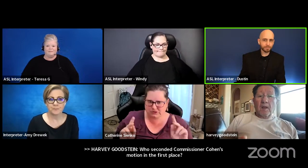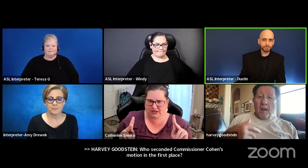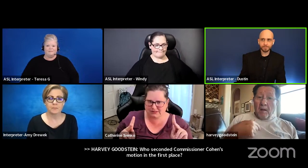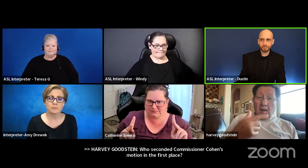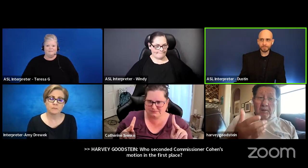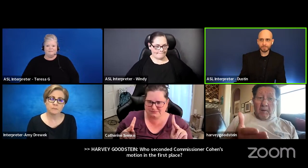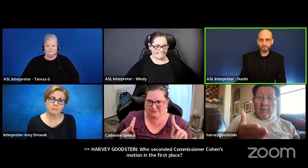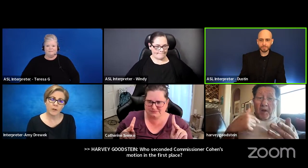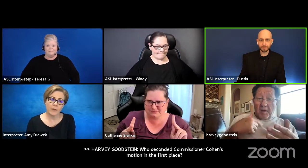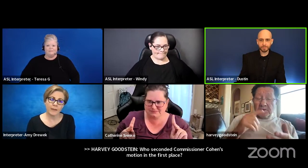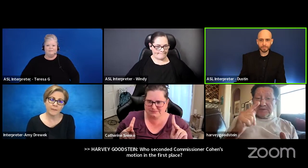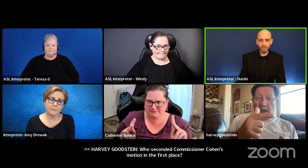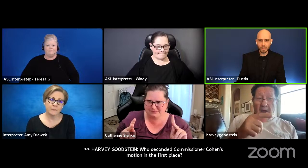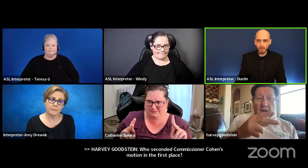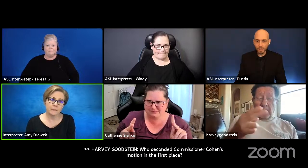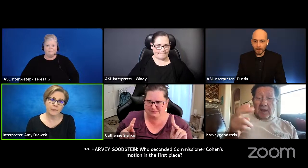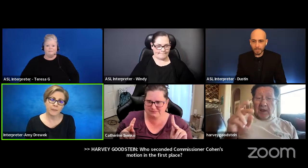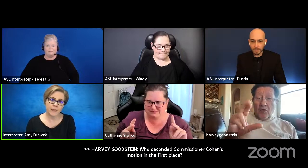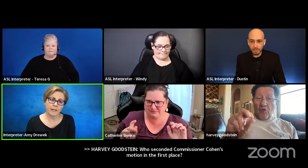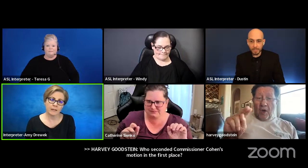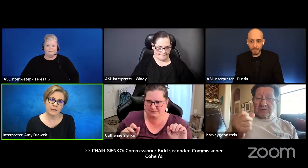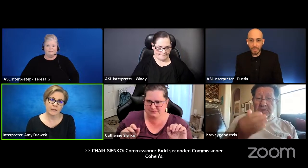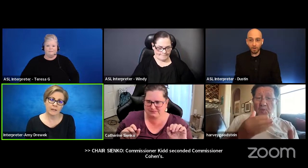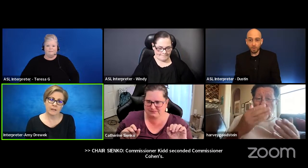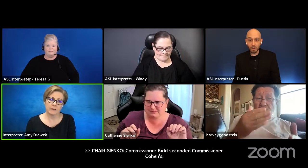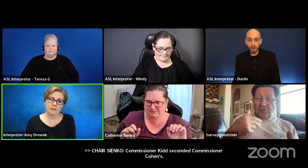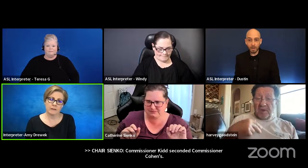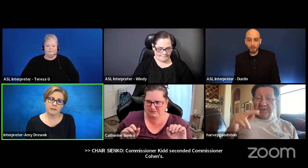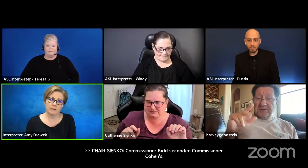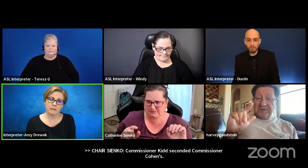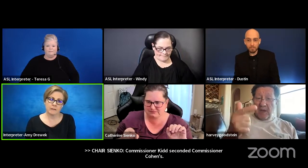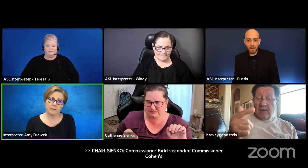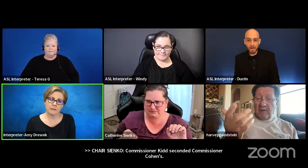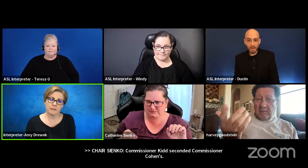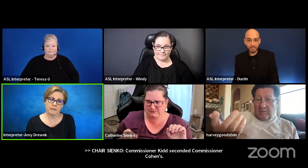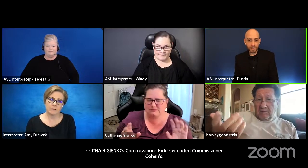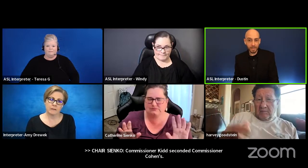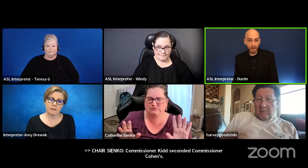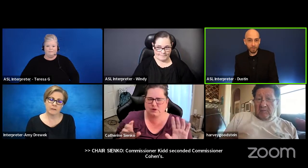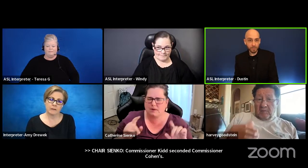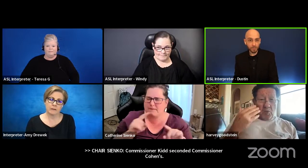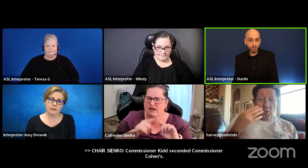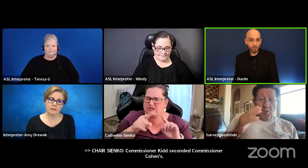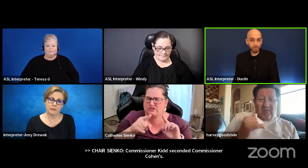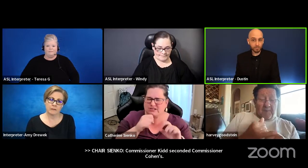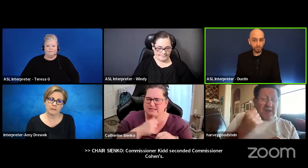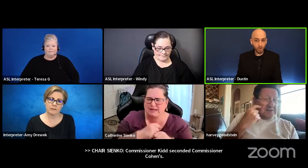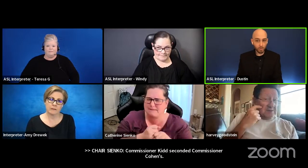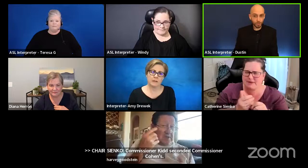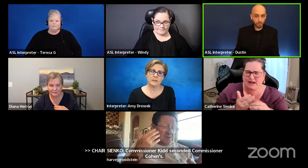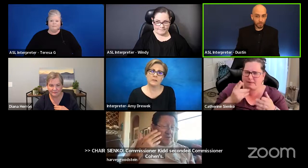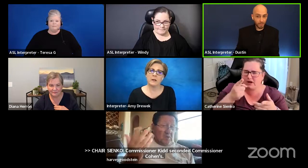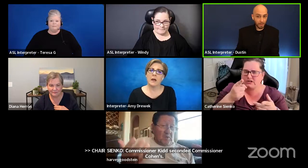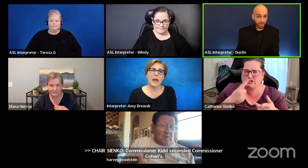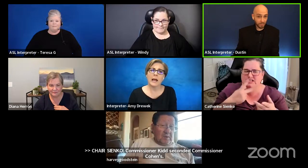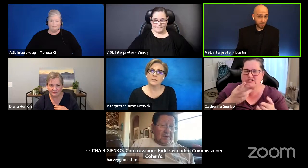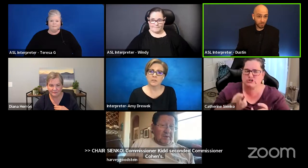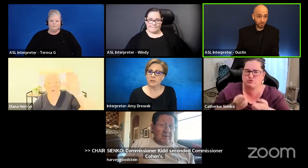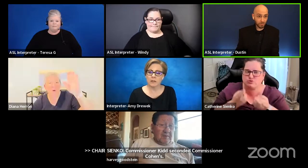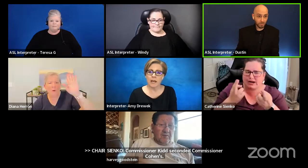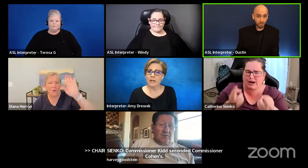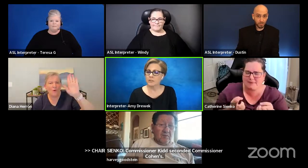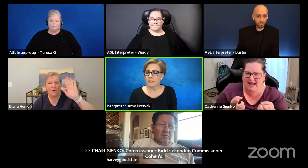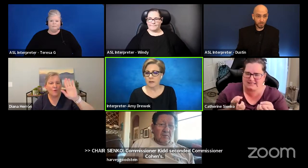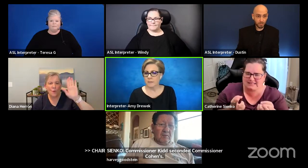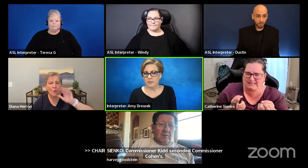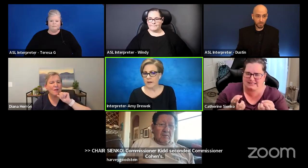you. Okay. Now, may I second Heron's motion, if that makes